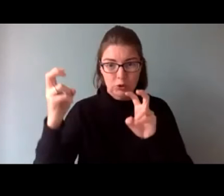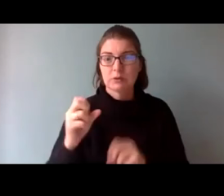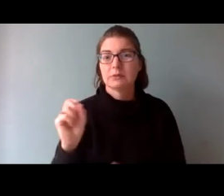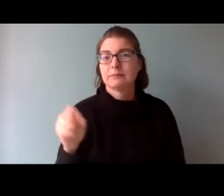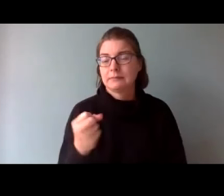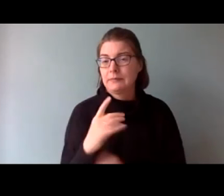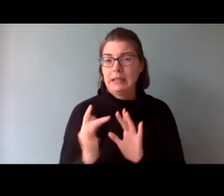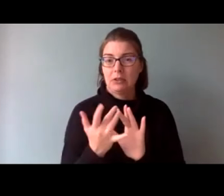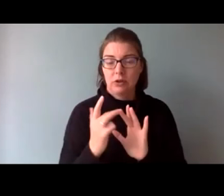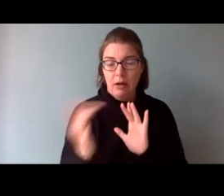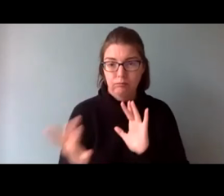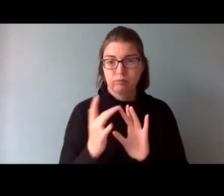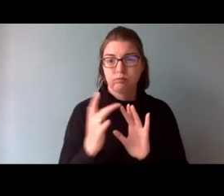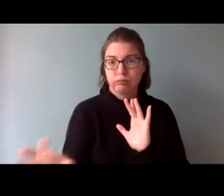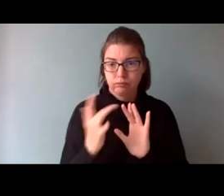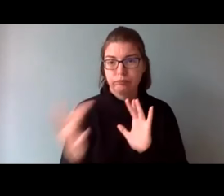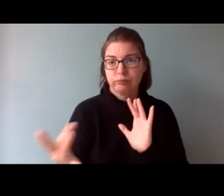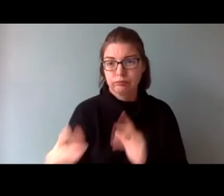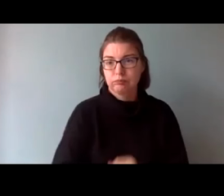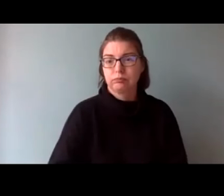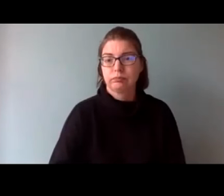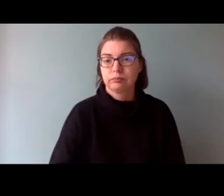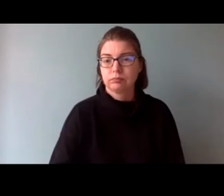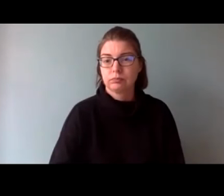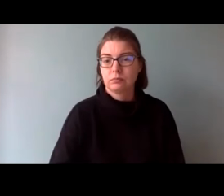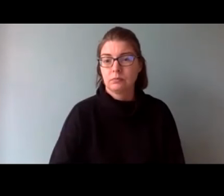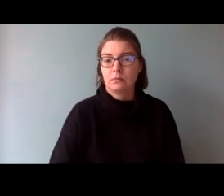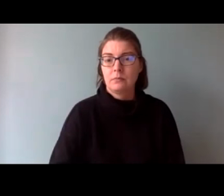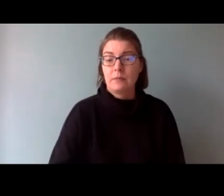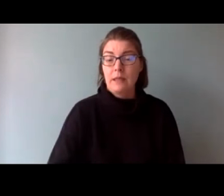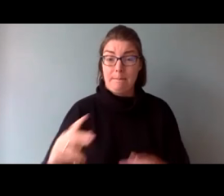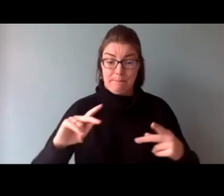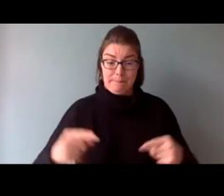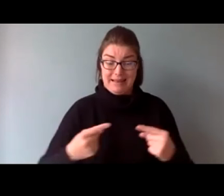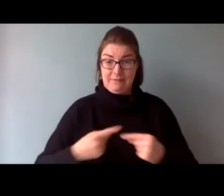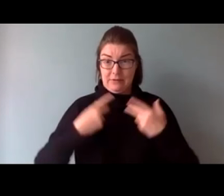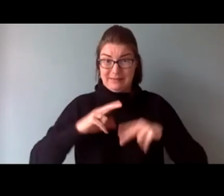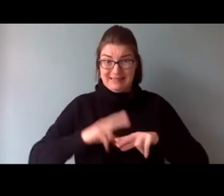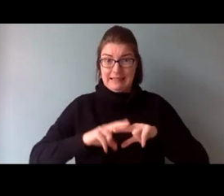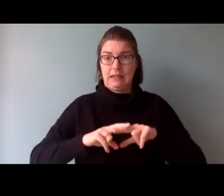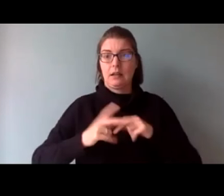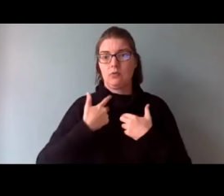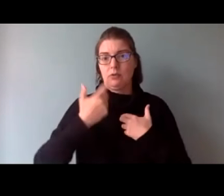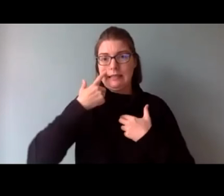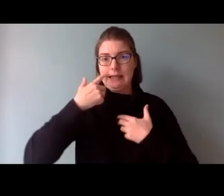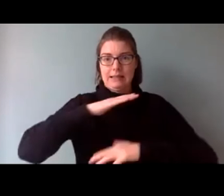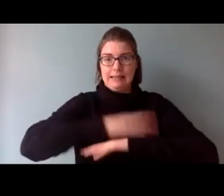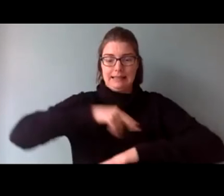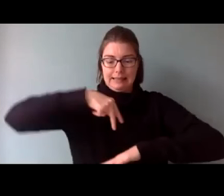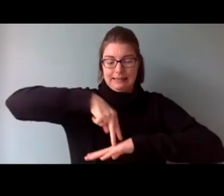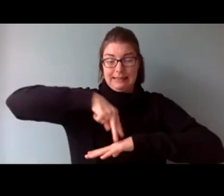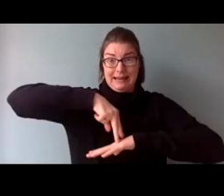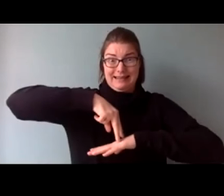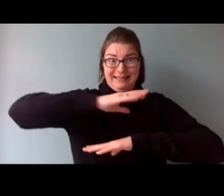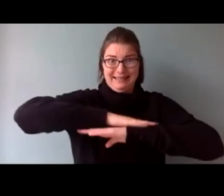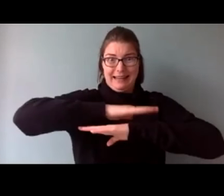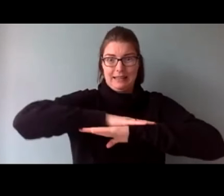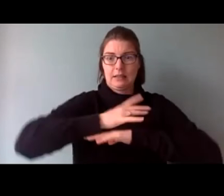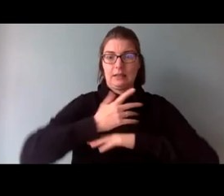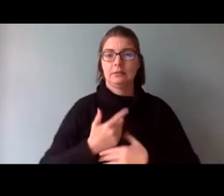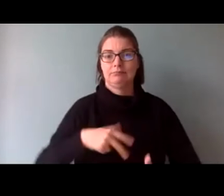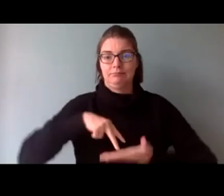internet connectivity, posture pain. I recently got a standing desk. Cannot kind